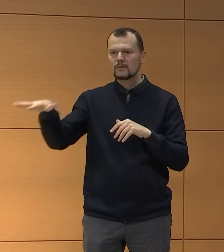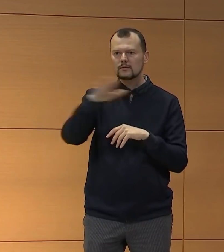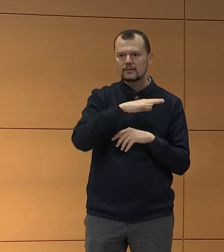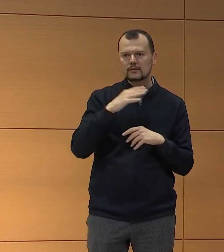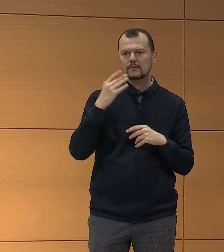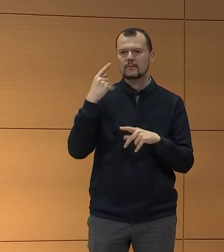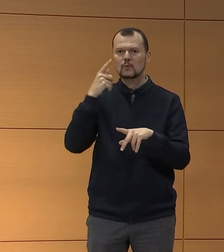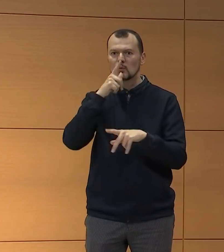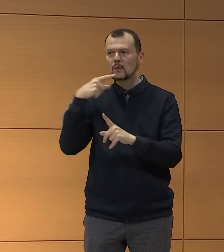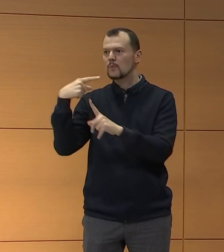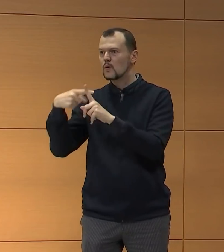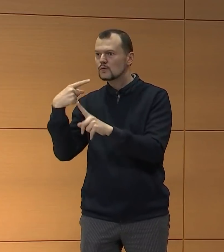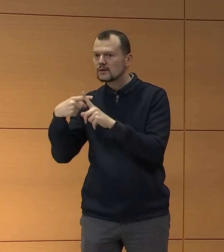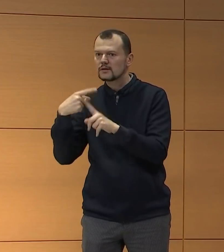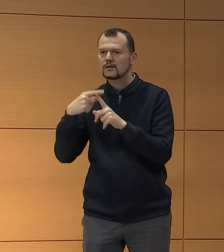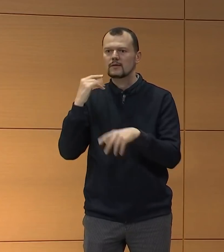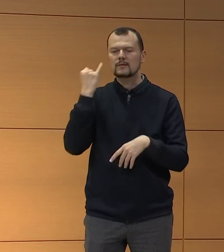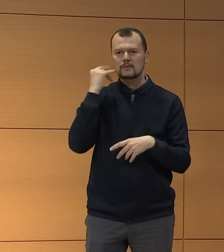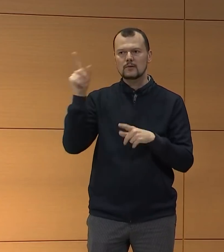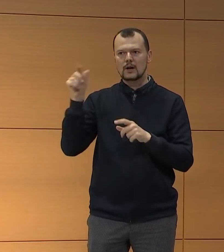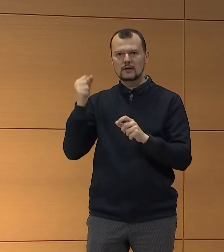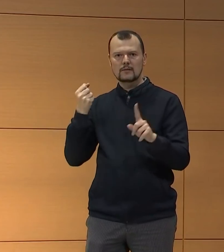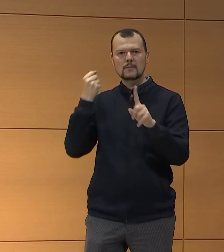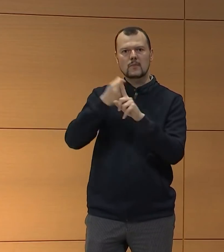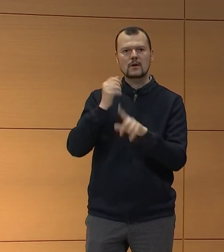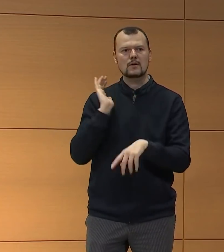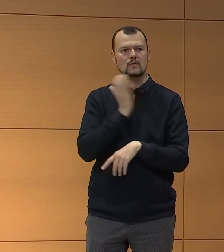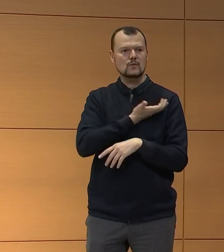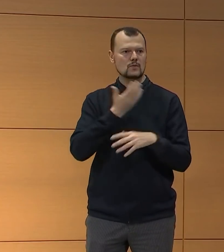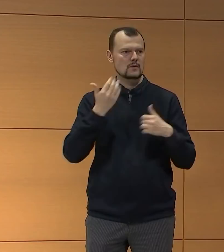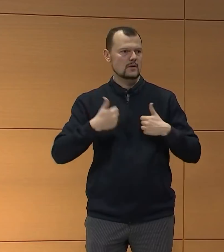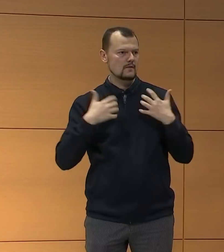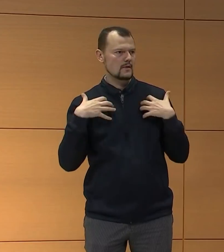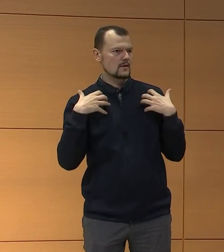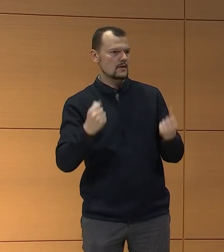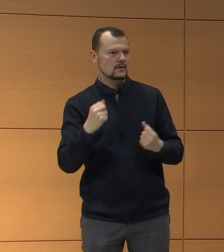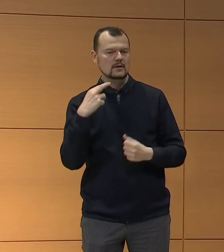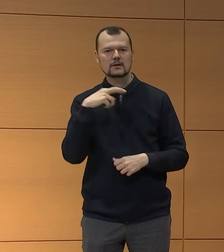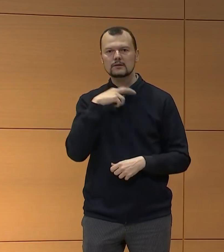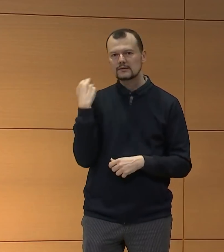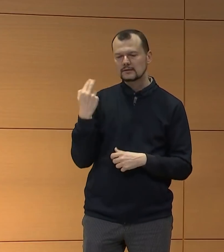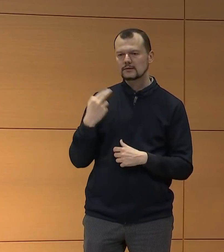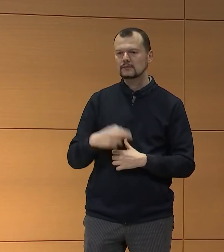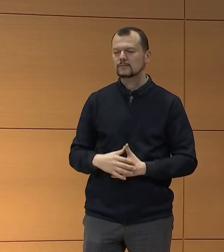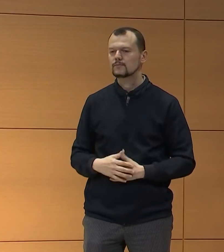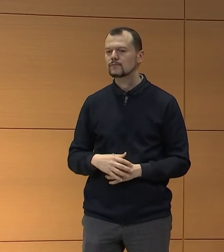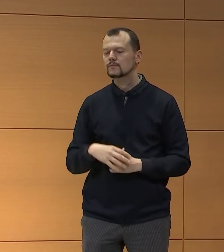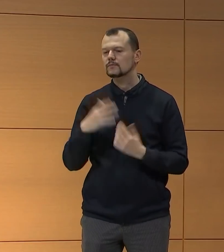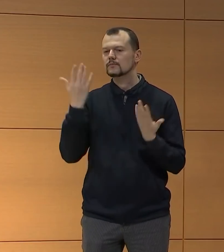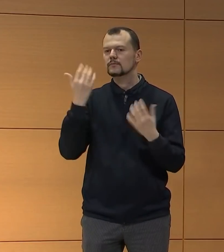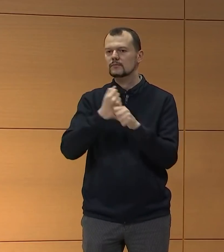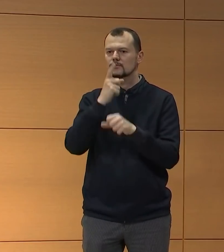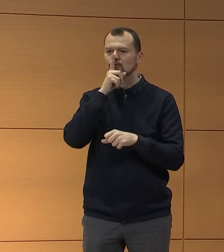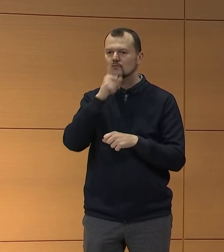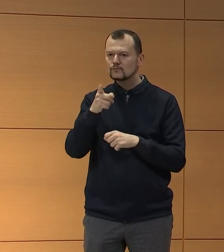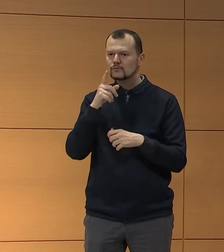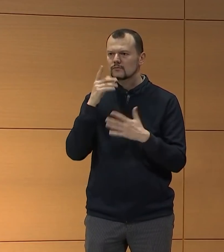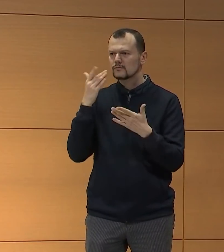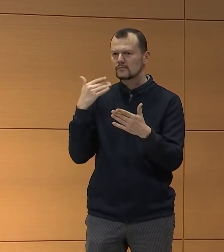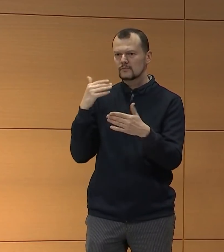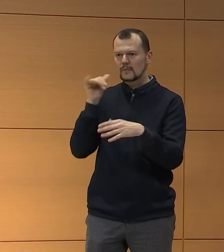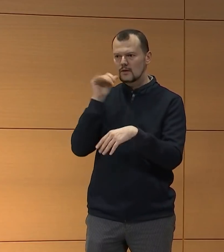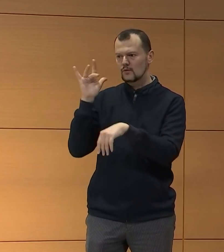novel coronavirus. Persons who are identified as close contacts will be self-quarantined and